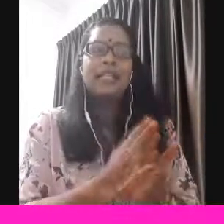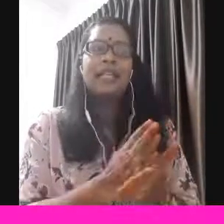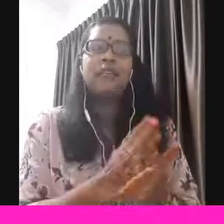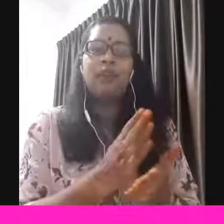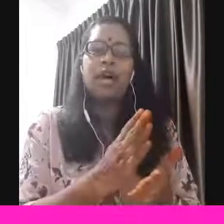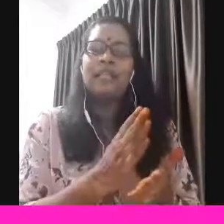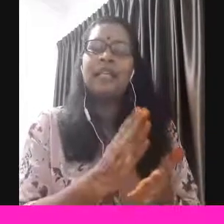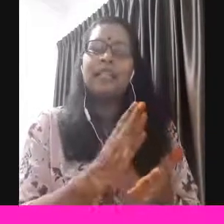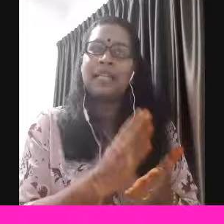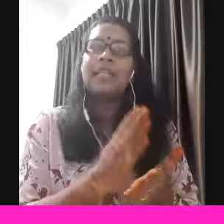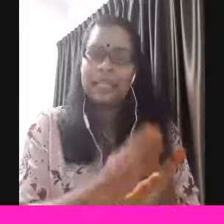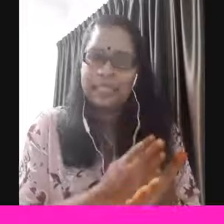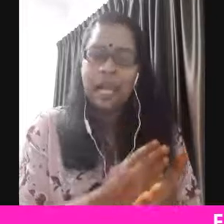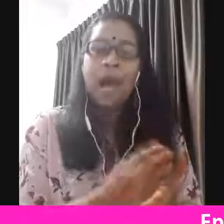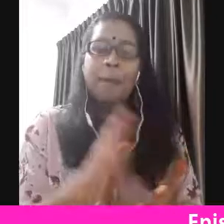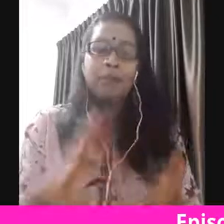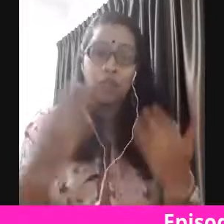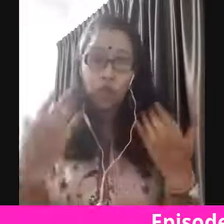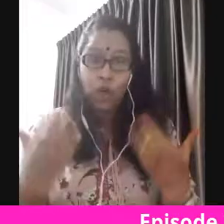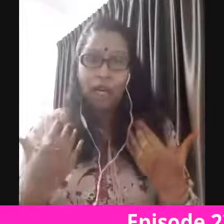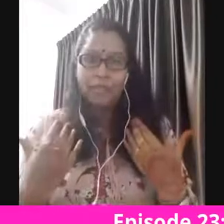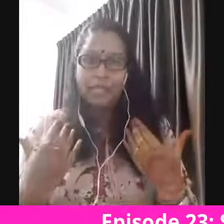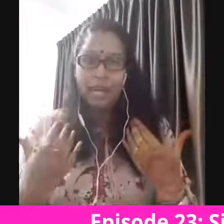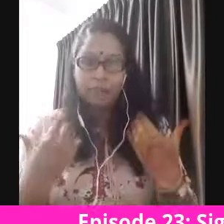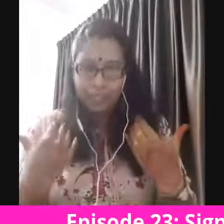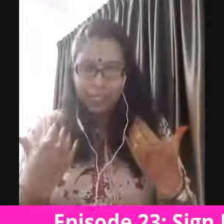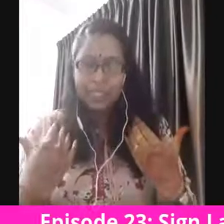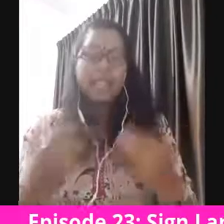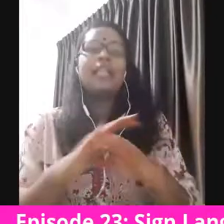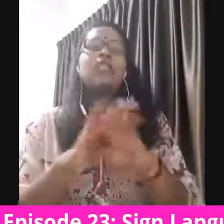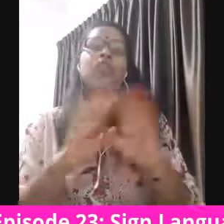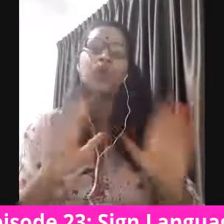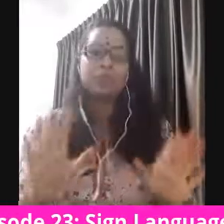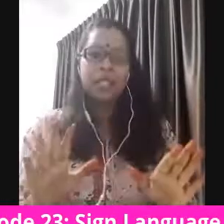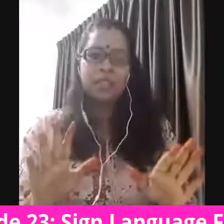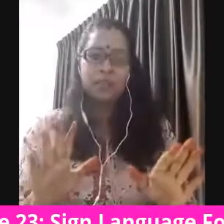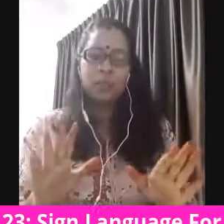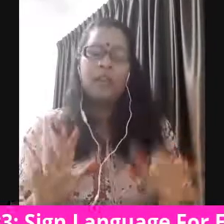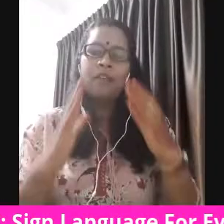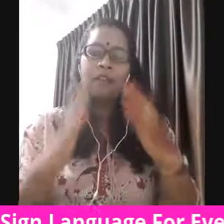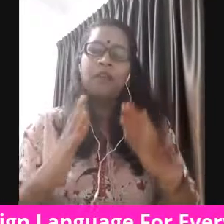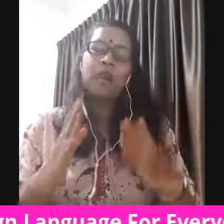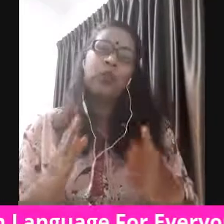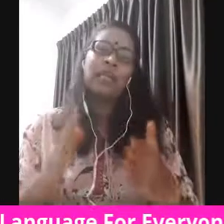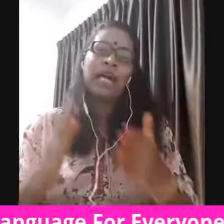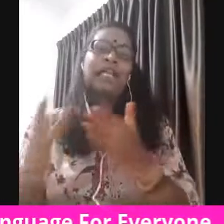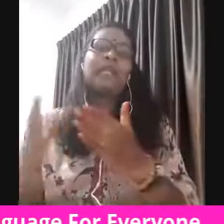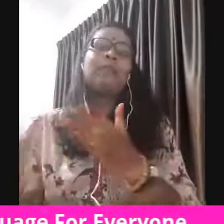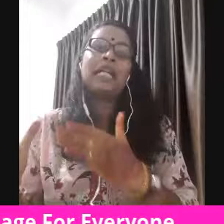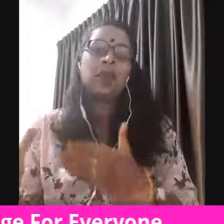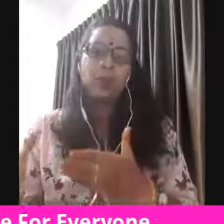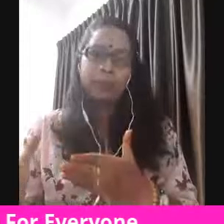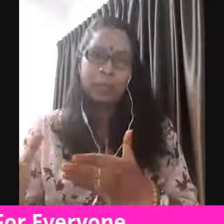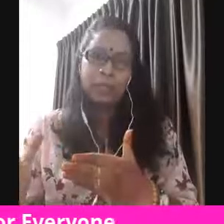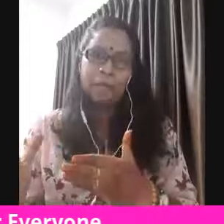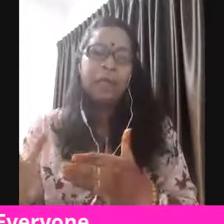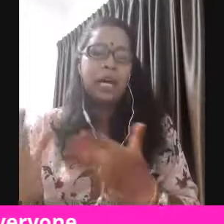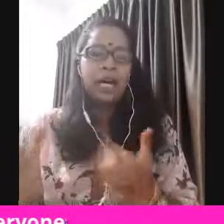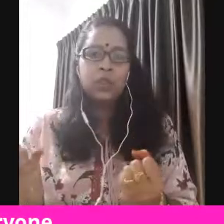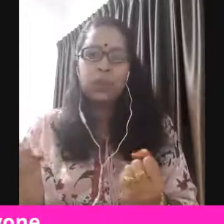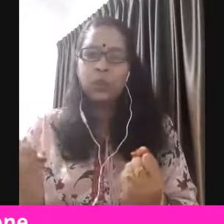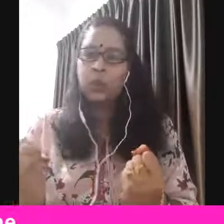then recently for until standard 6. But for Sekolah Menengah, for us, there is no specific book. We will follow the Aliran Perdana 1